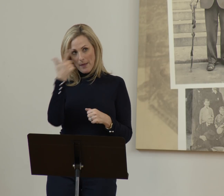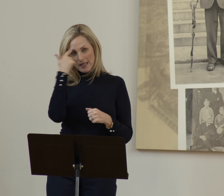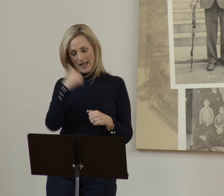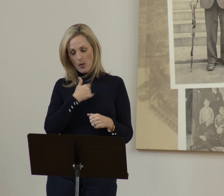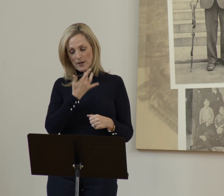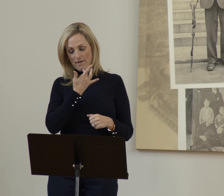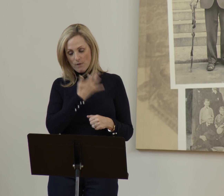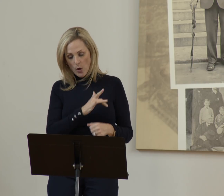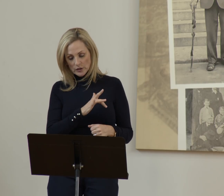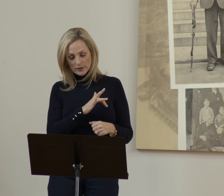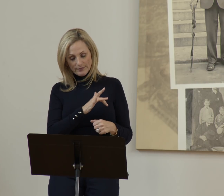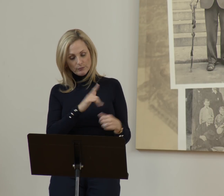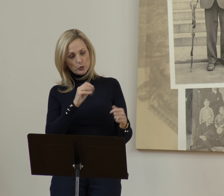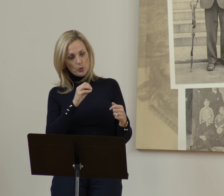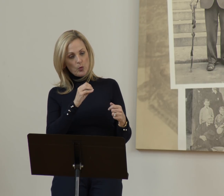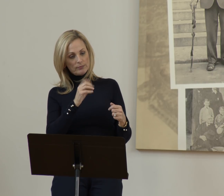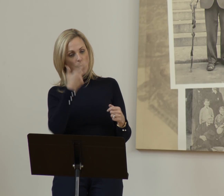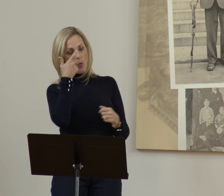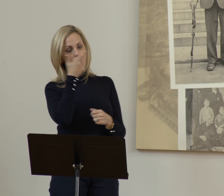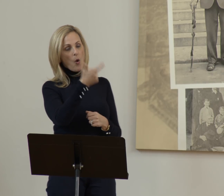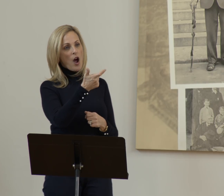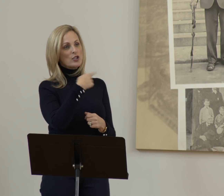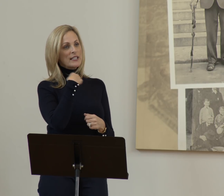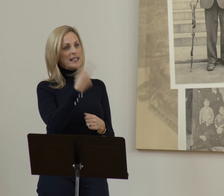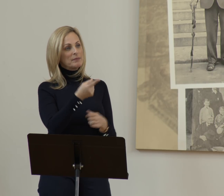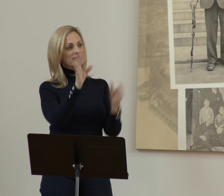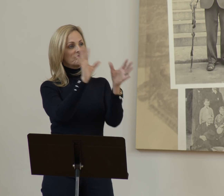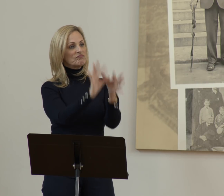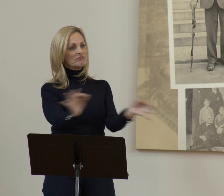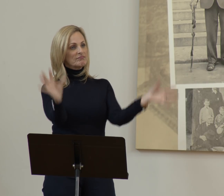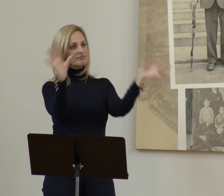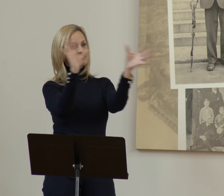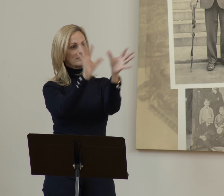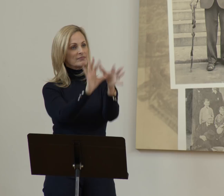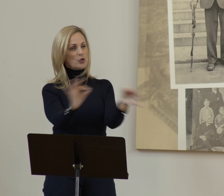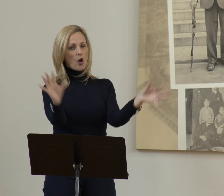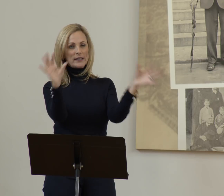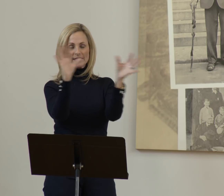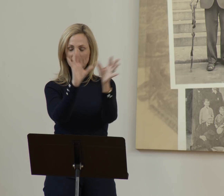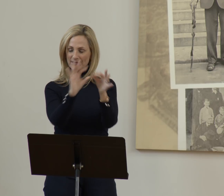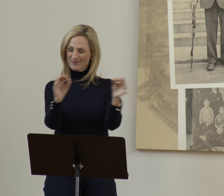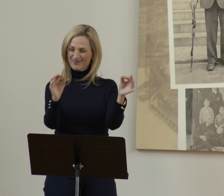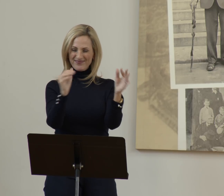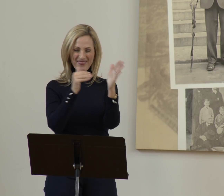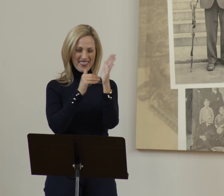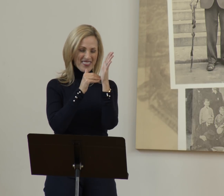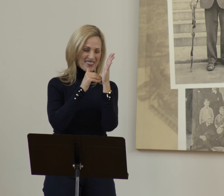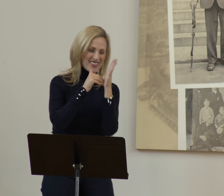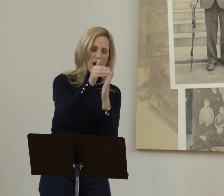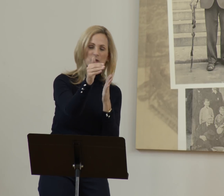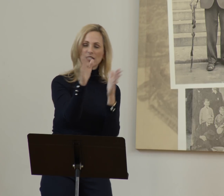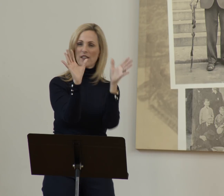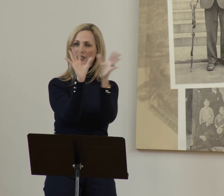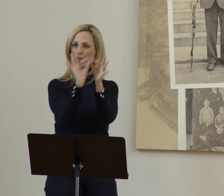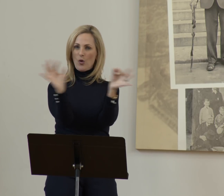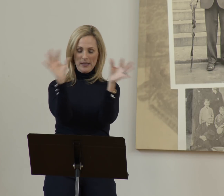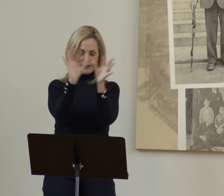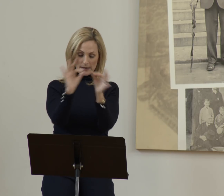And I thank goodness for that memory, because I was so fortunate to watch him tell story after